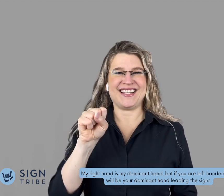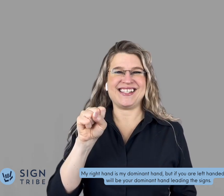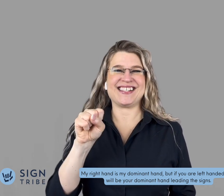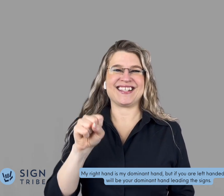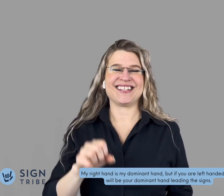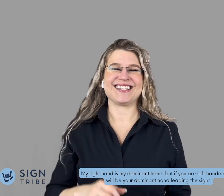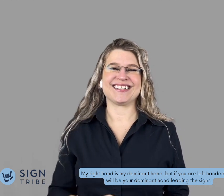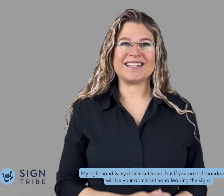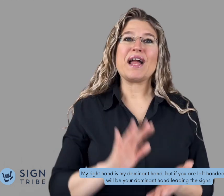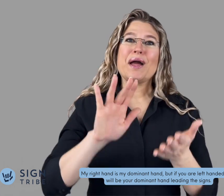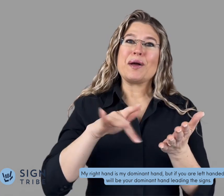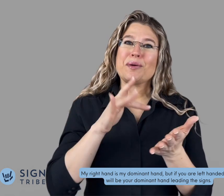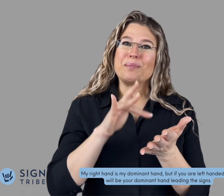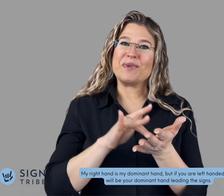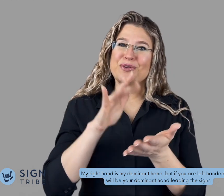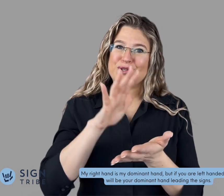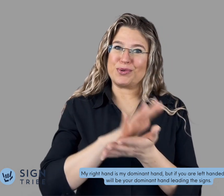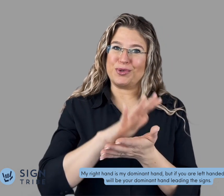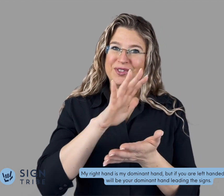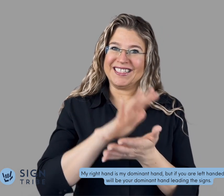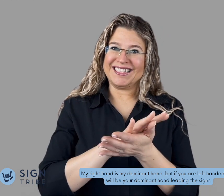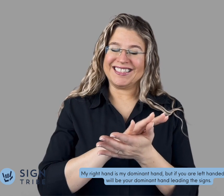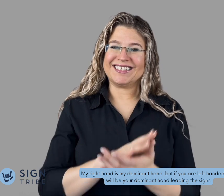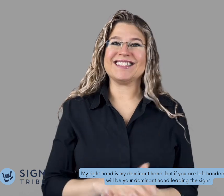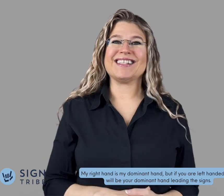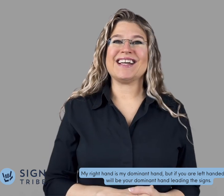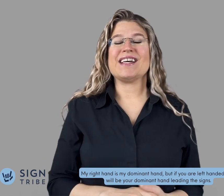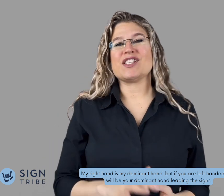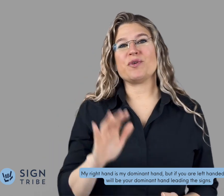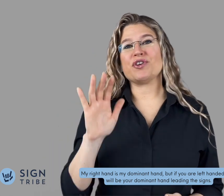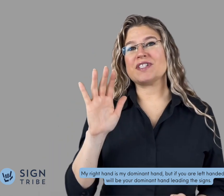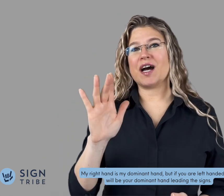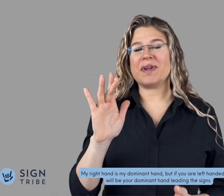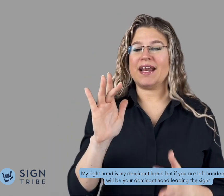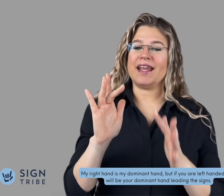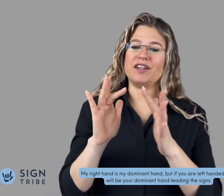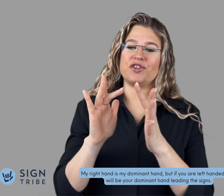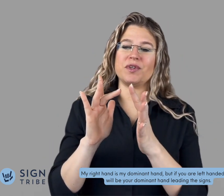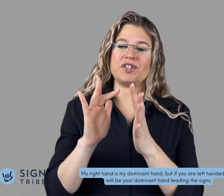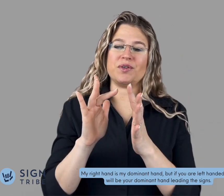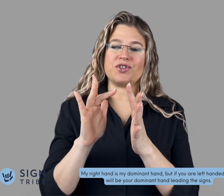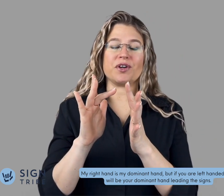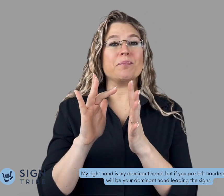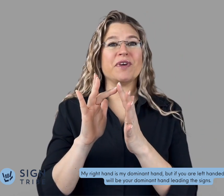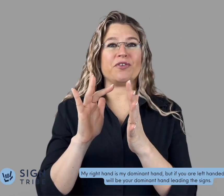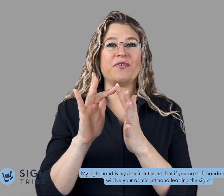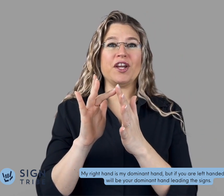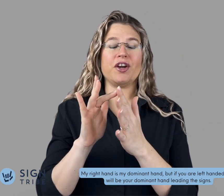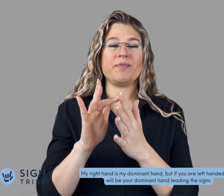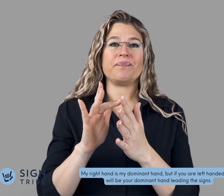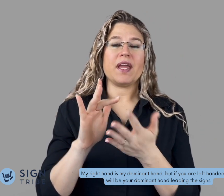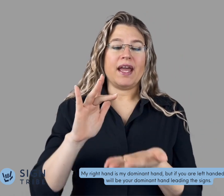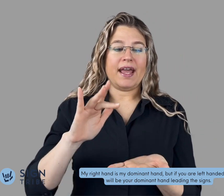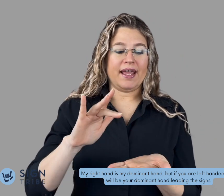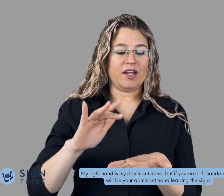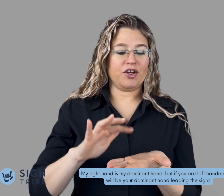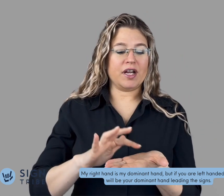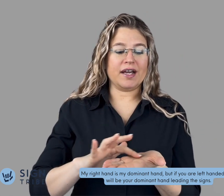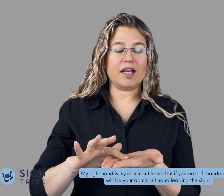Bus. Middle school. So with your dominant hand, you're going to use your middle finger, and your non-dominant